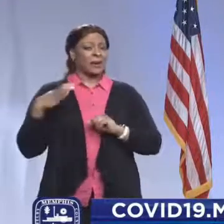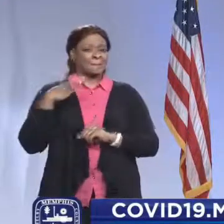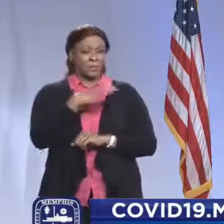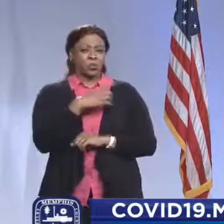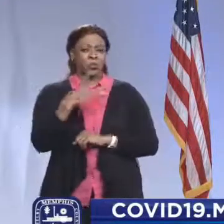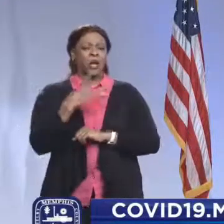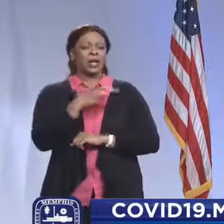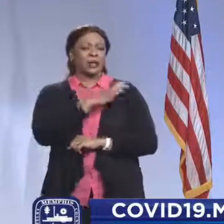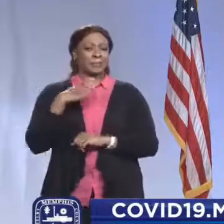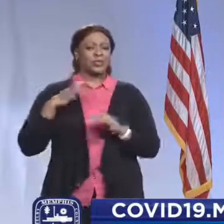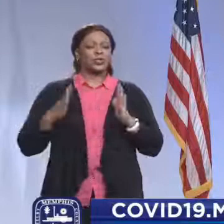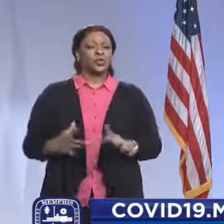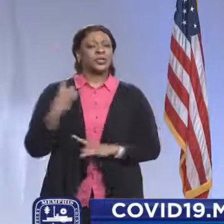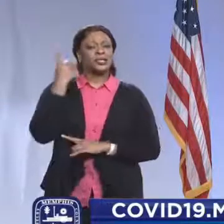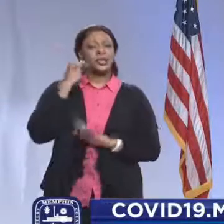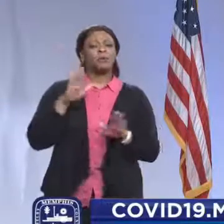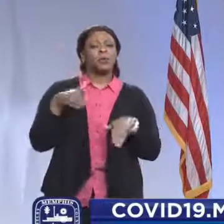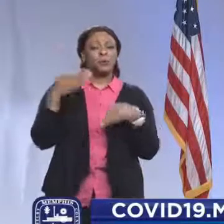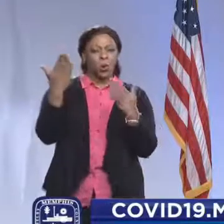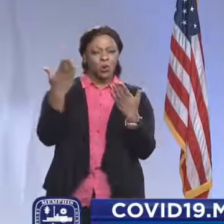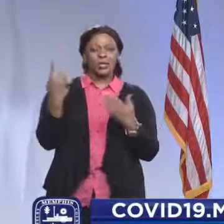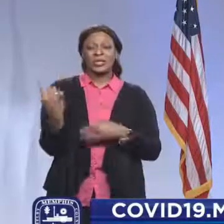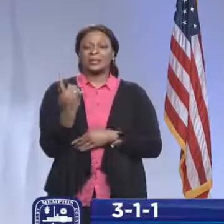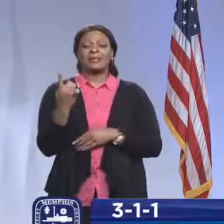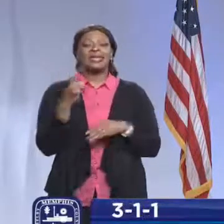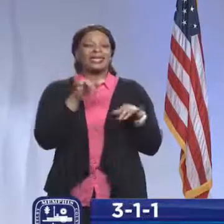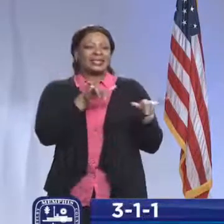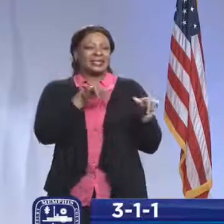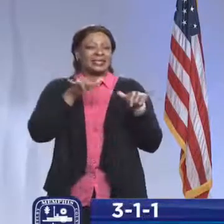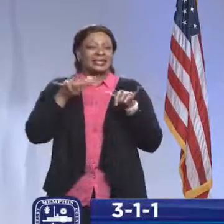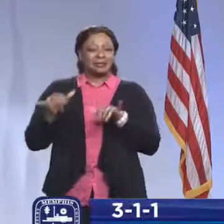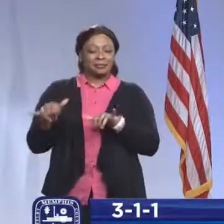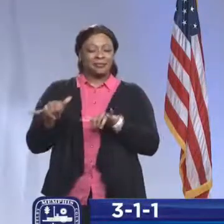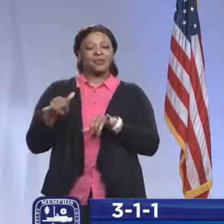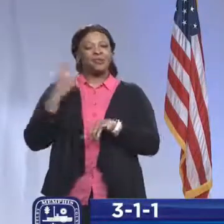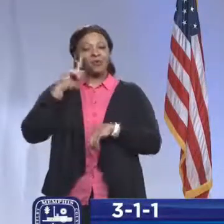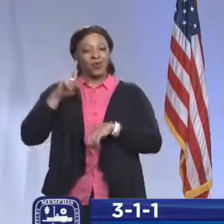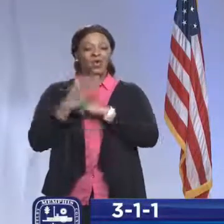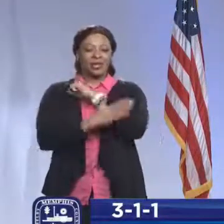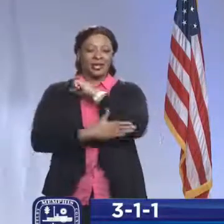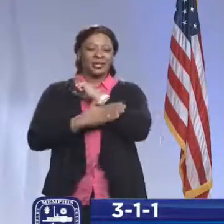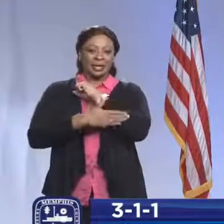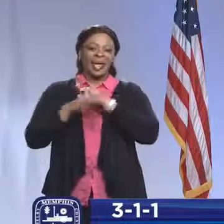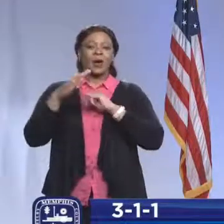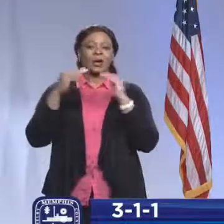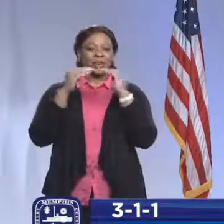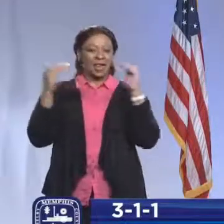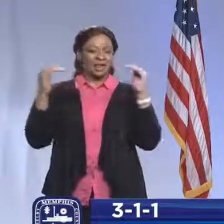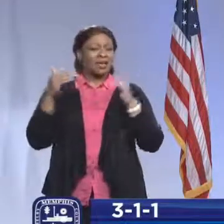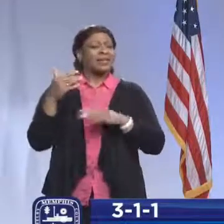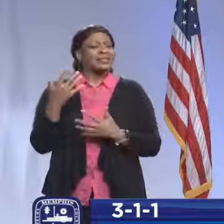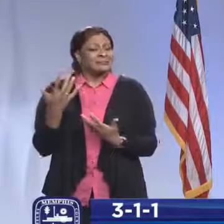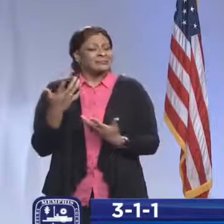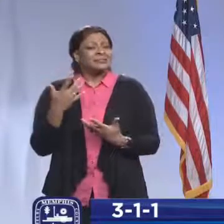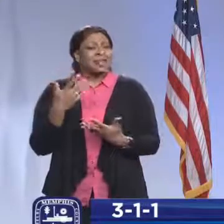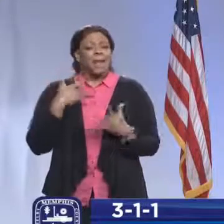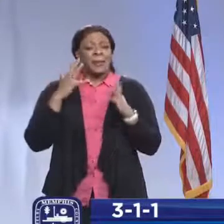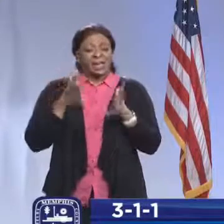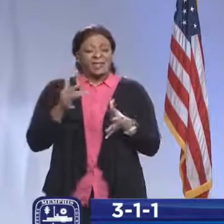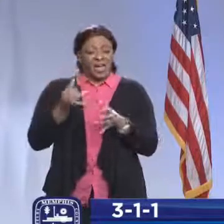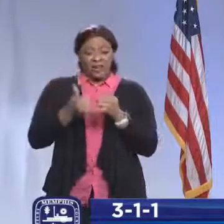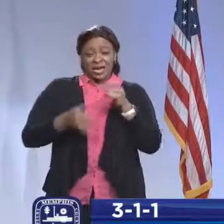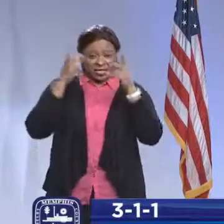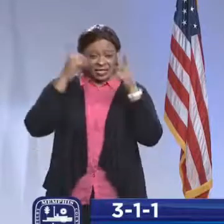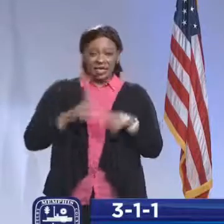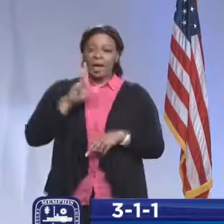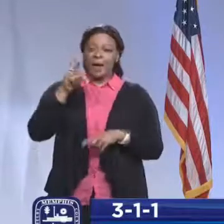commissioner is considering proposing something similar at the county level. I would say that I will leave that final decision